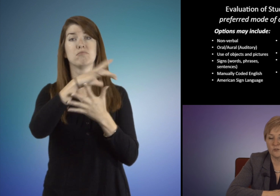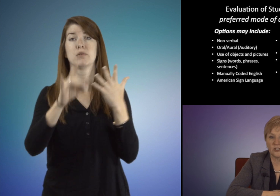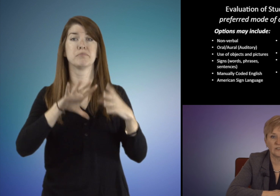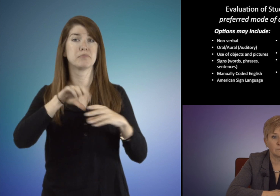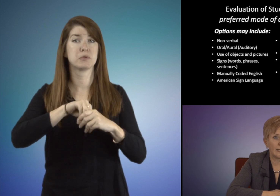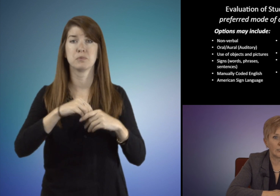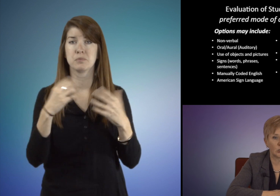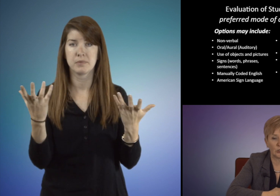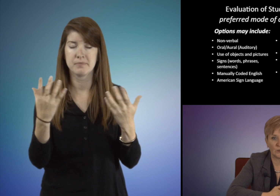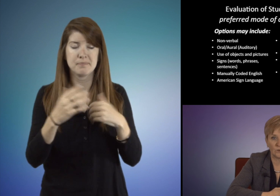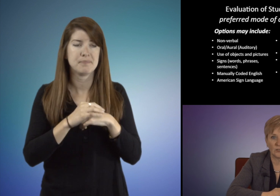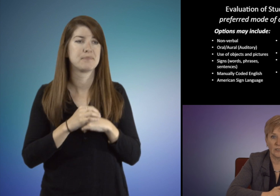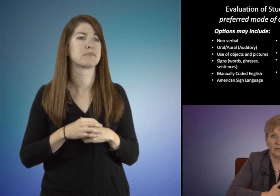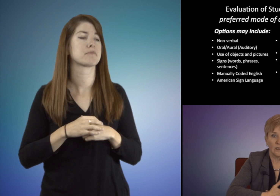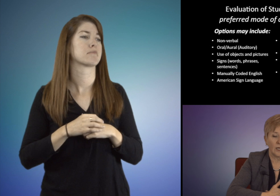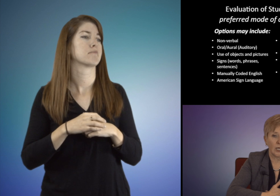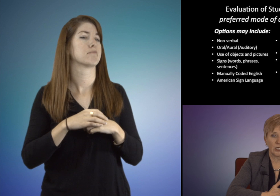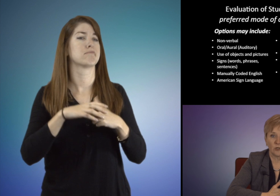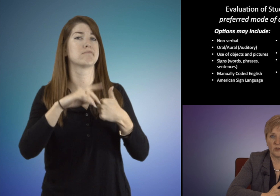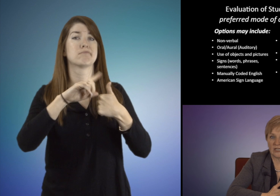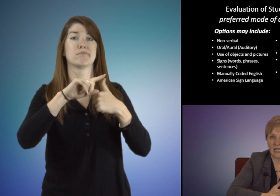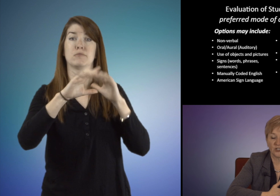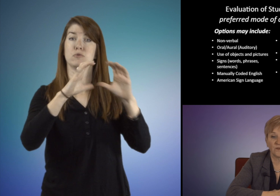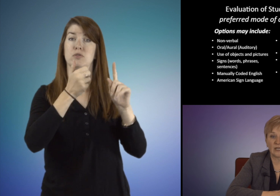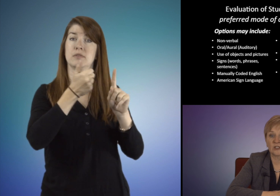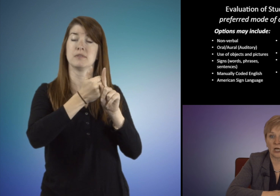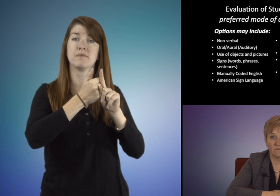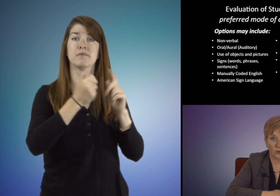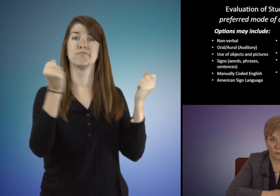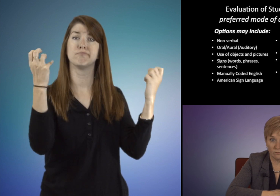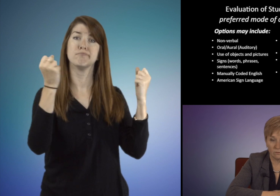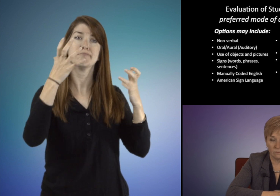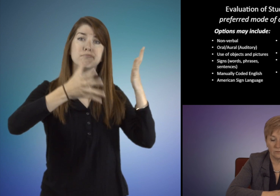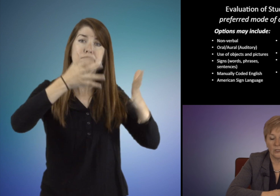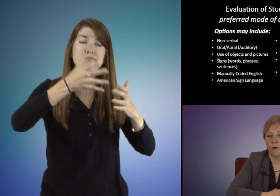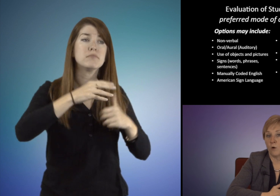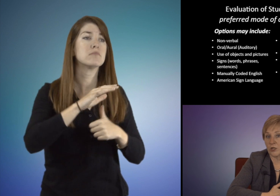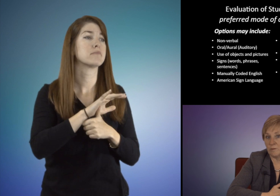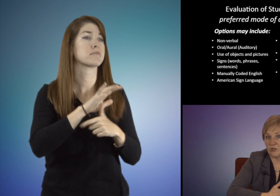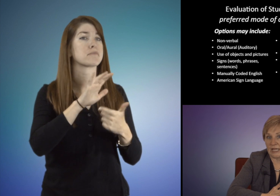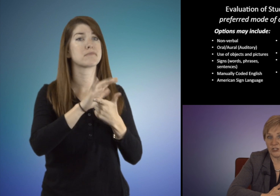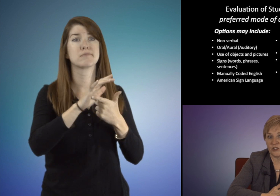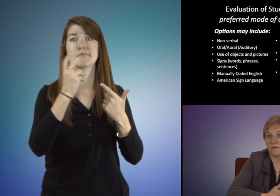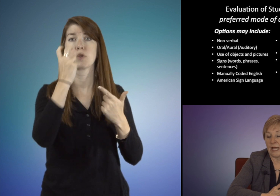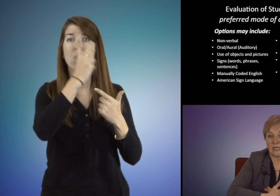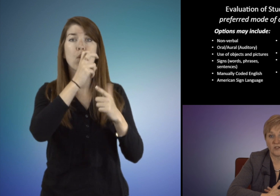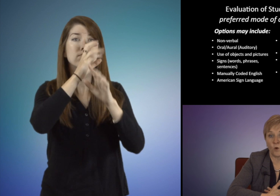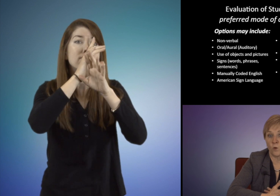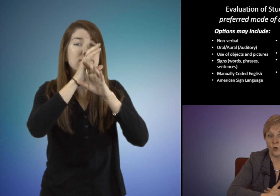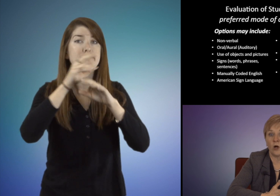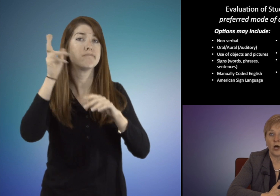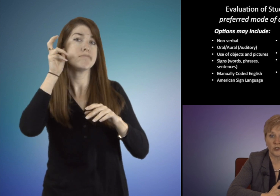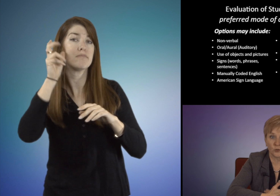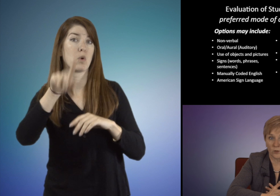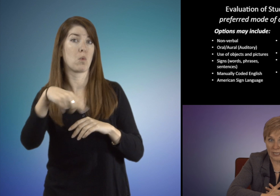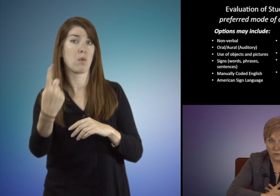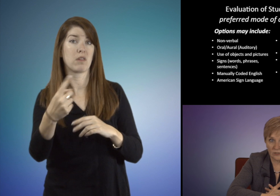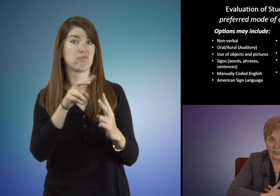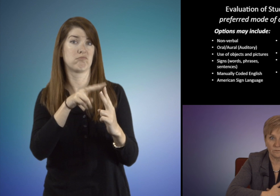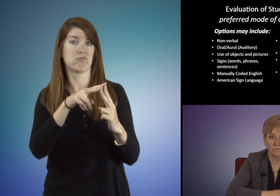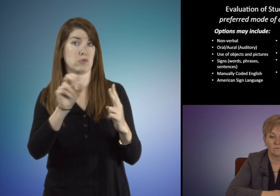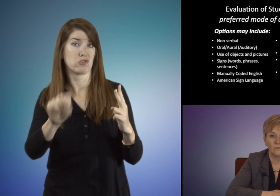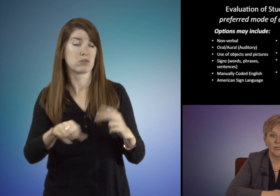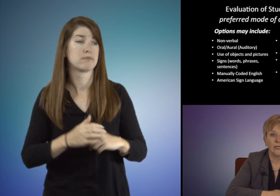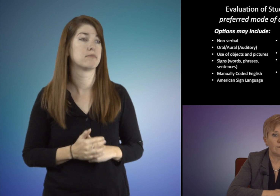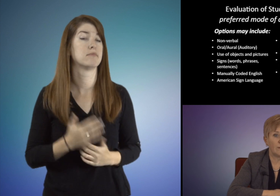These options may include communication that is nonverbal or communication that is oral auditory